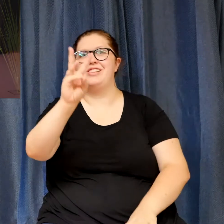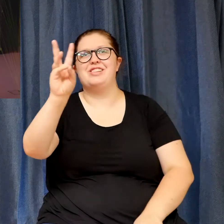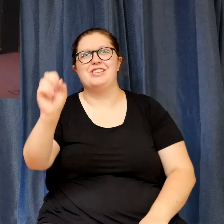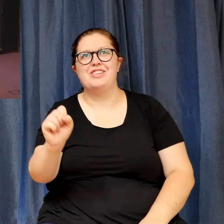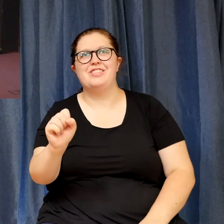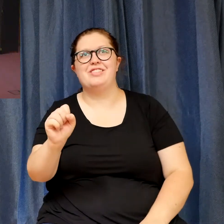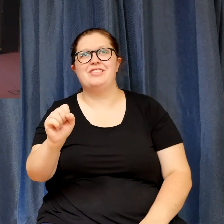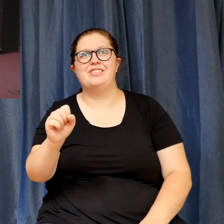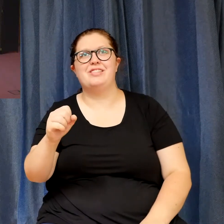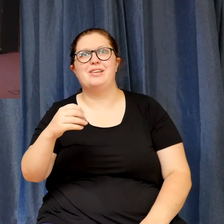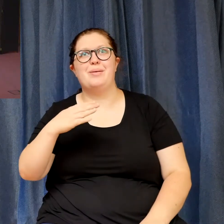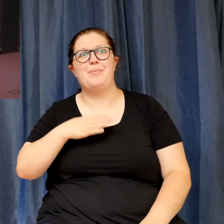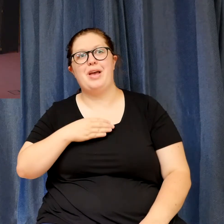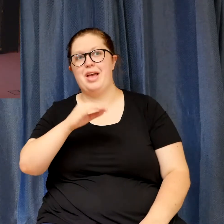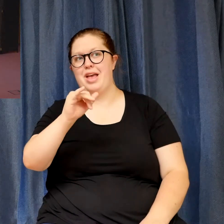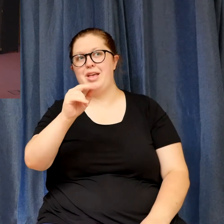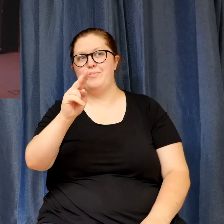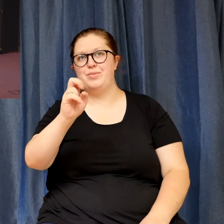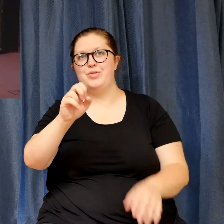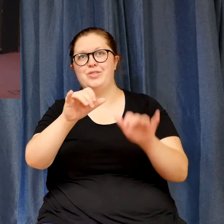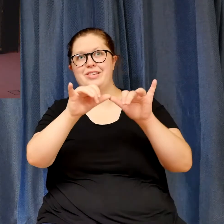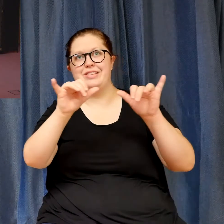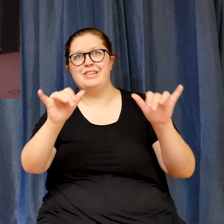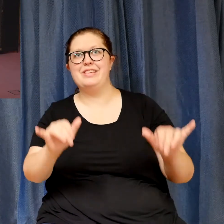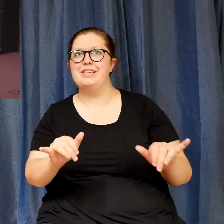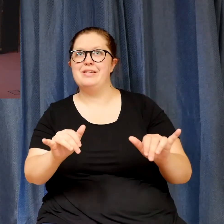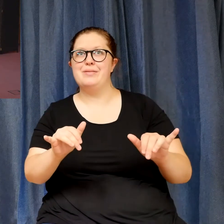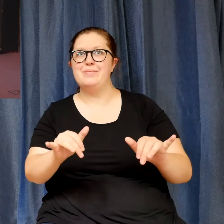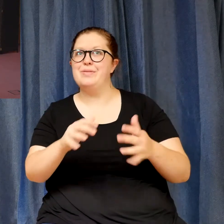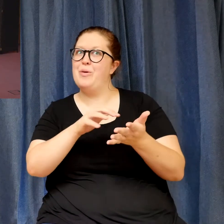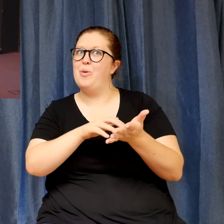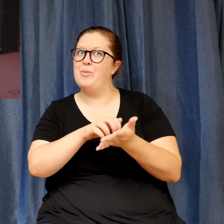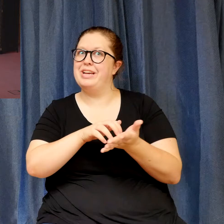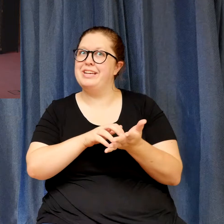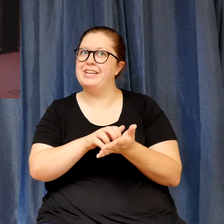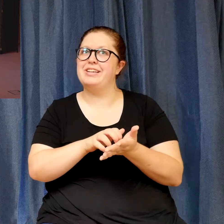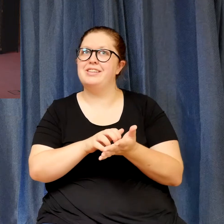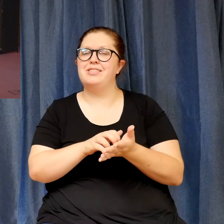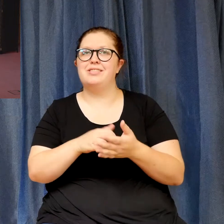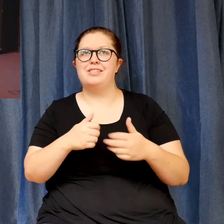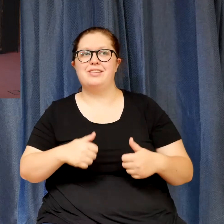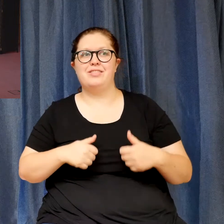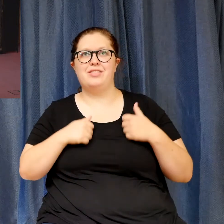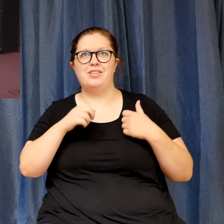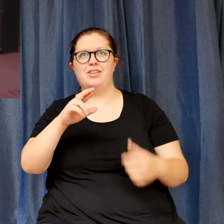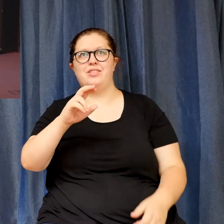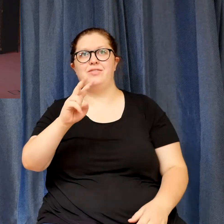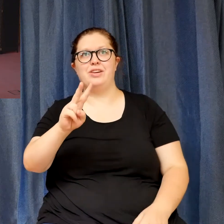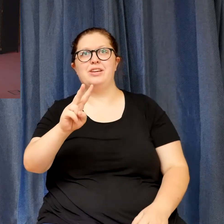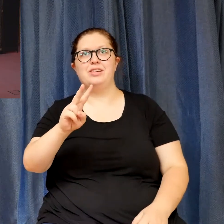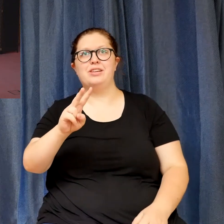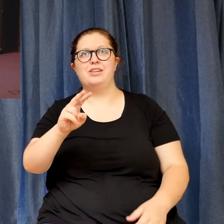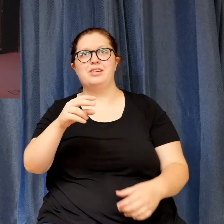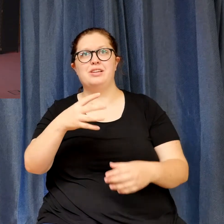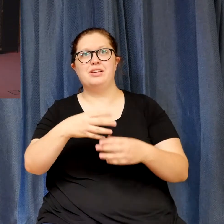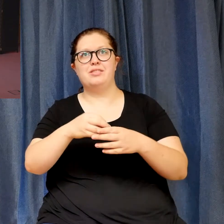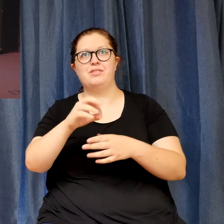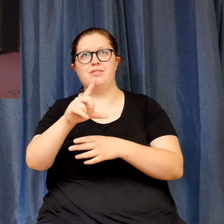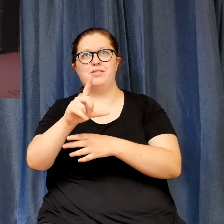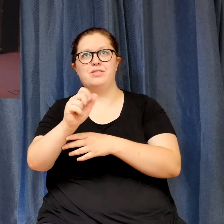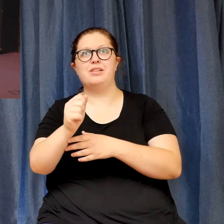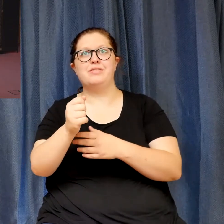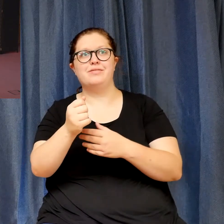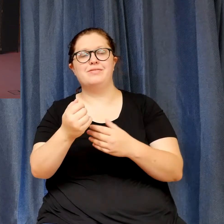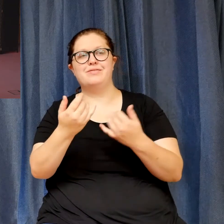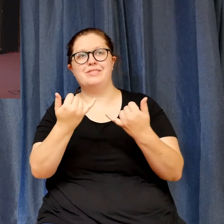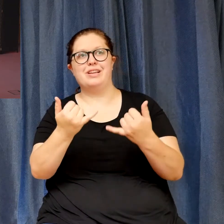I am, an immune-compromised person. I'm in my RV in the middle of Florida as COVID-19 is